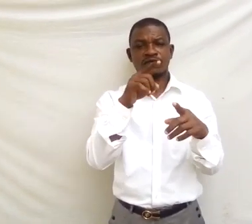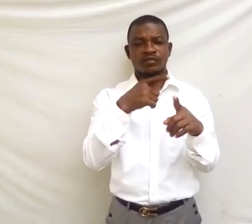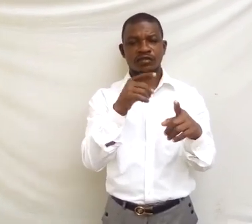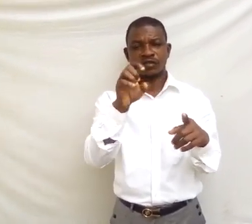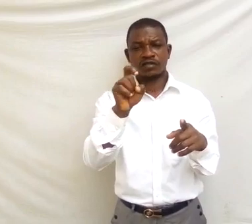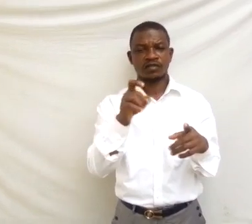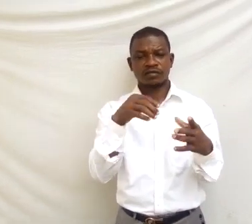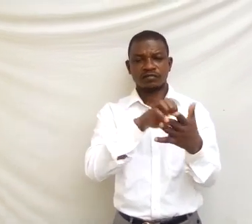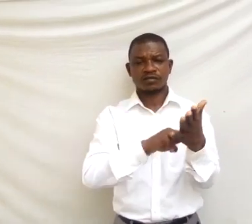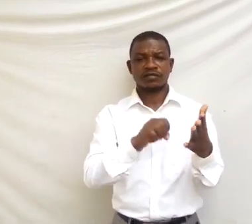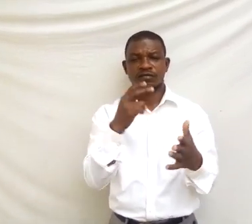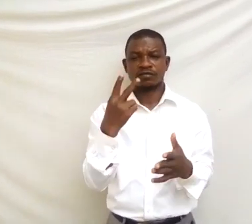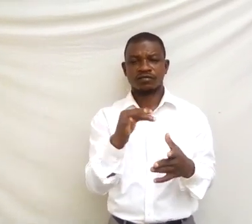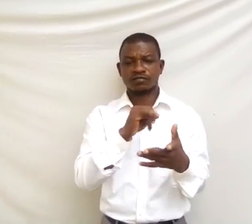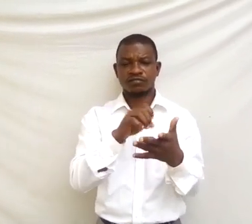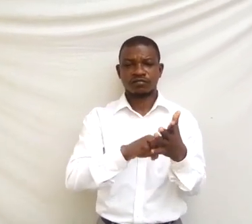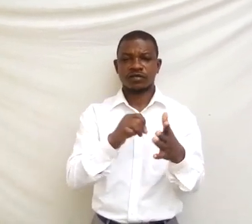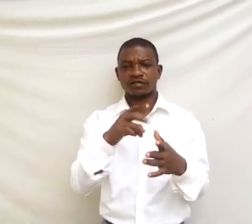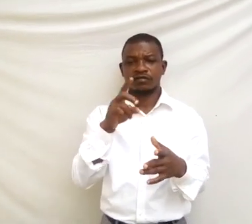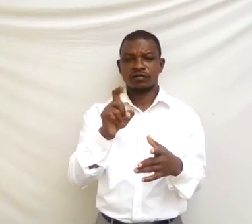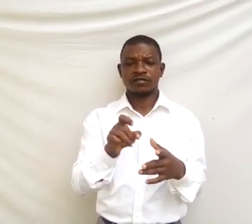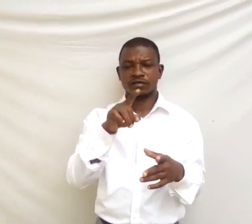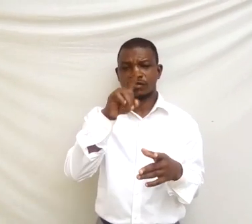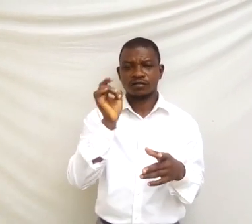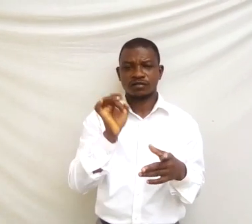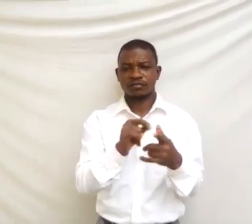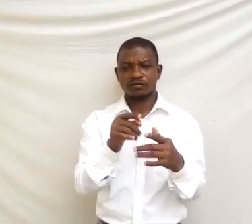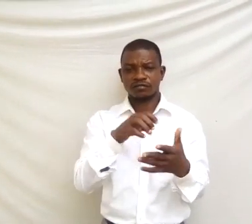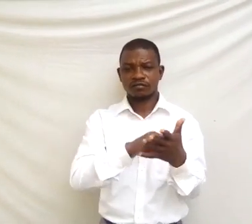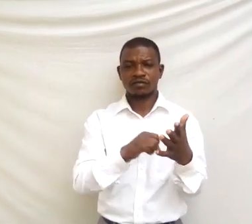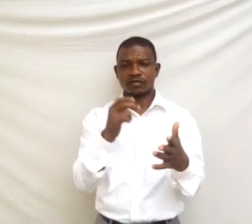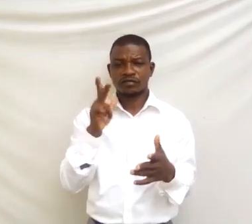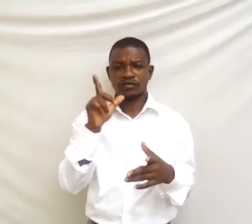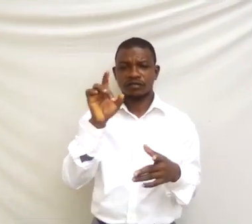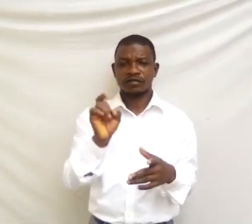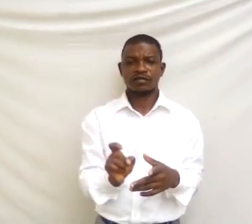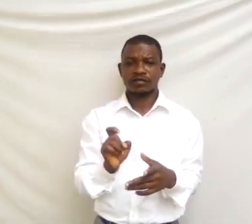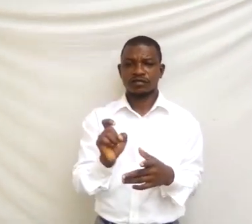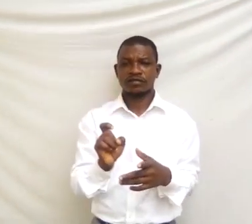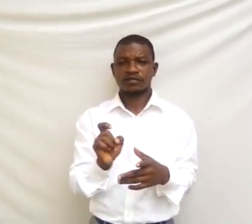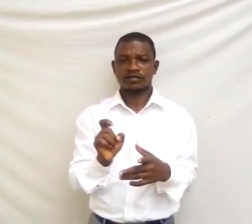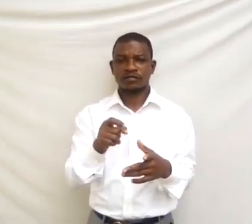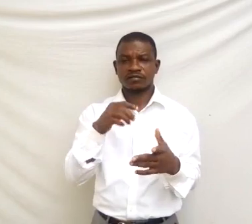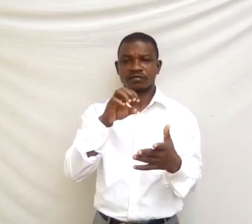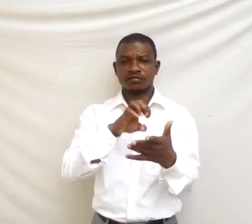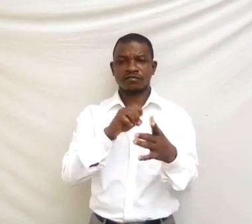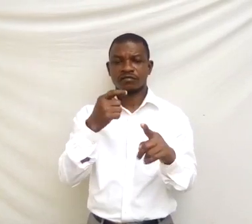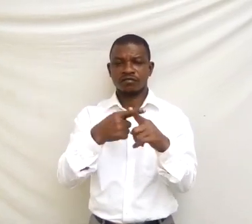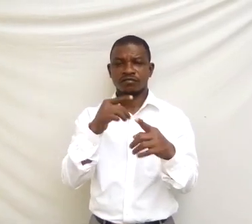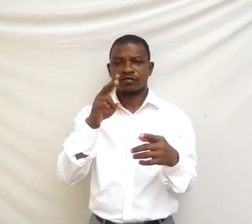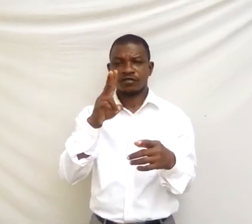2 minus x squared minus 3x plus 2x plus